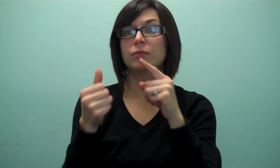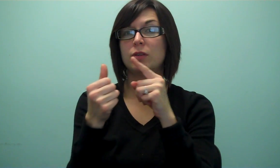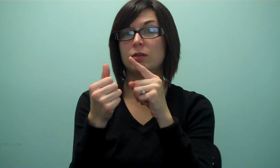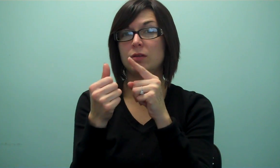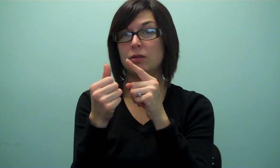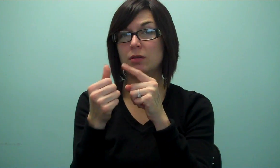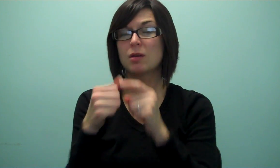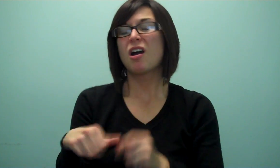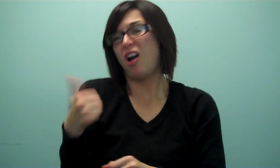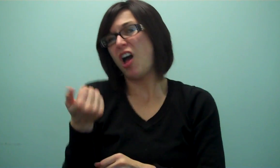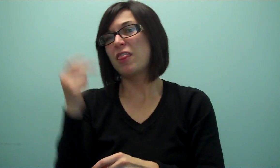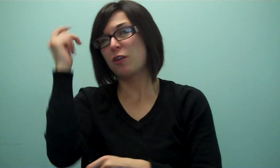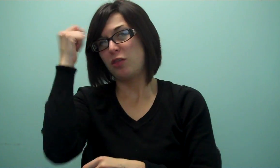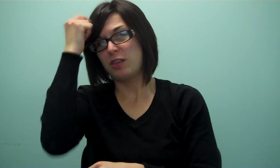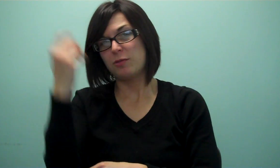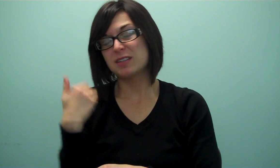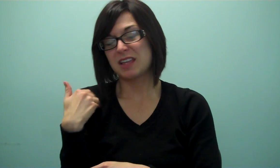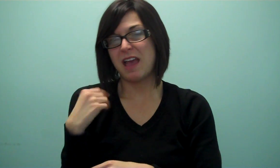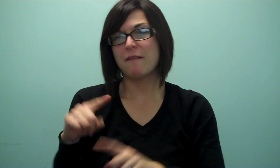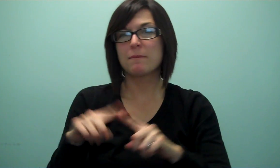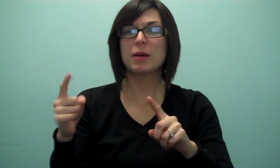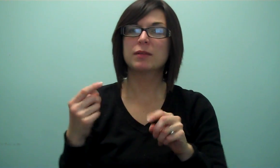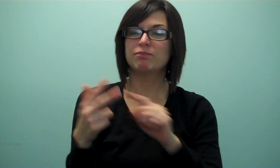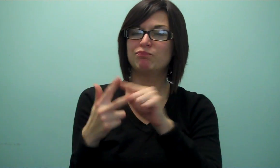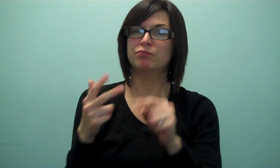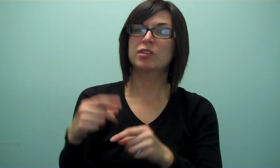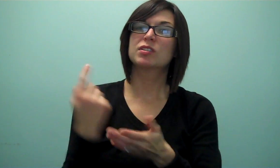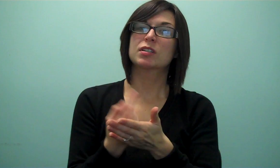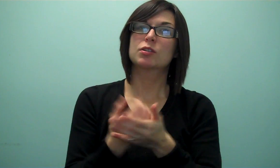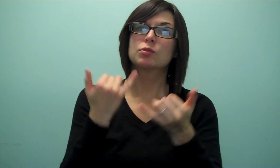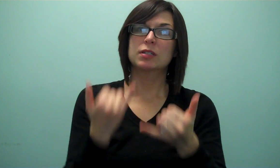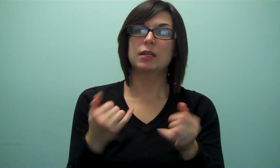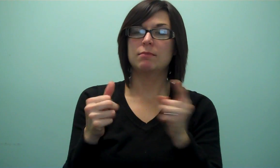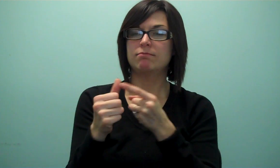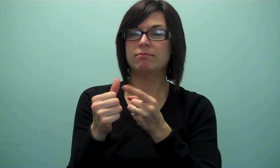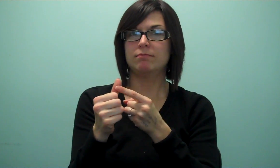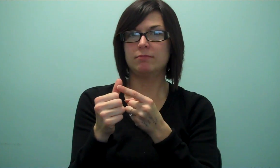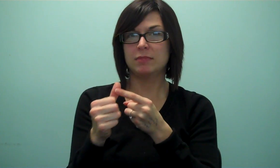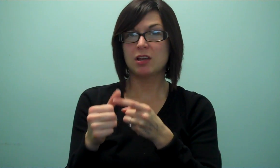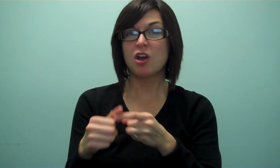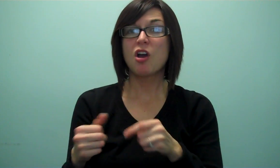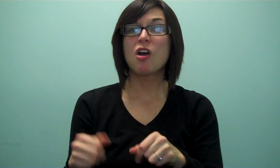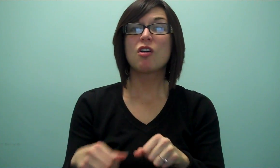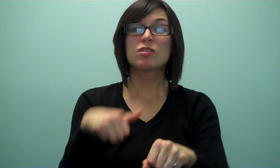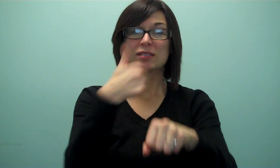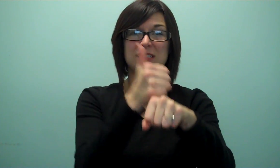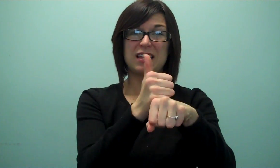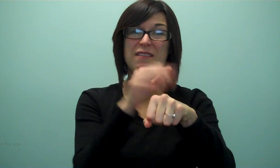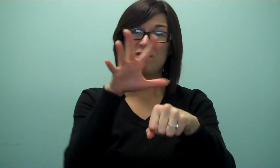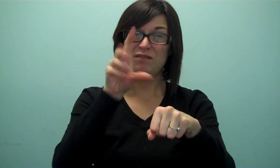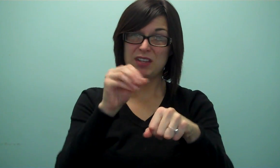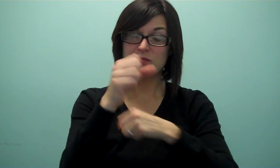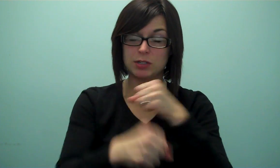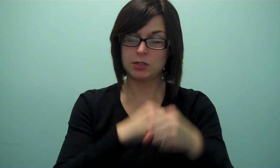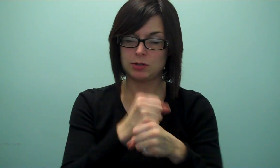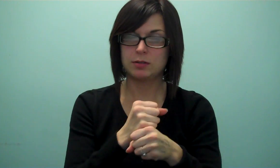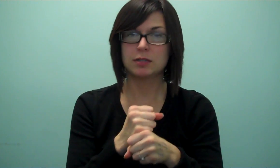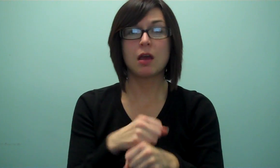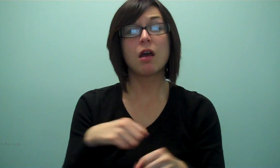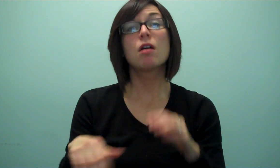has been at the forefront for over 50 years. Basically, the idea is that during the last ice age, about 20,000 years